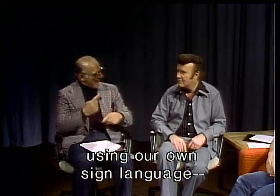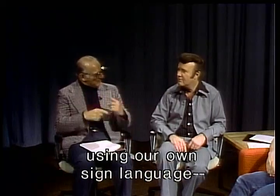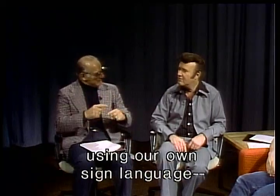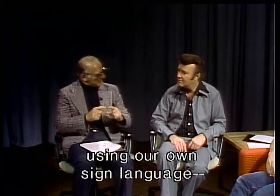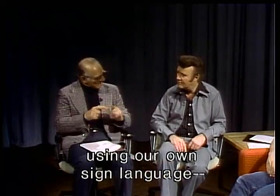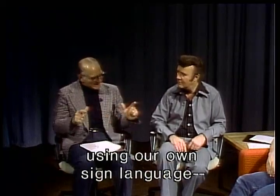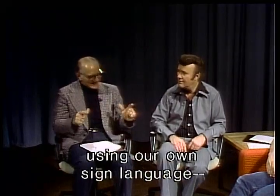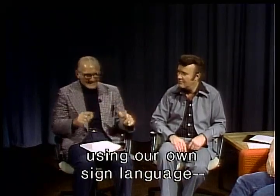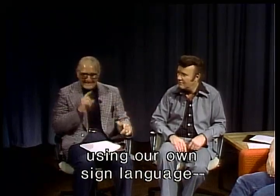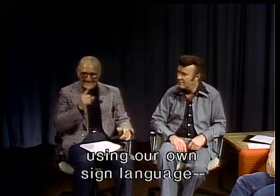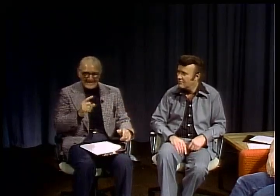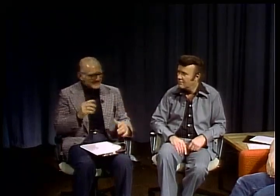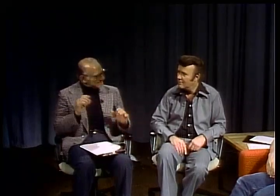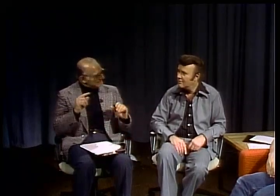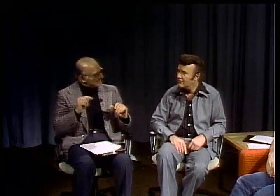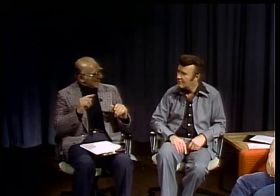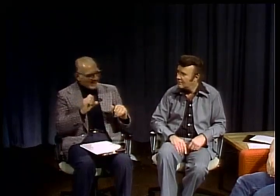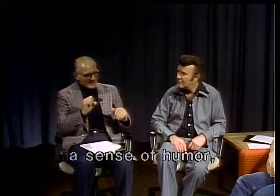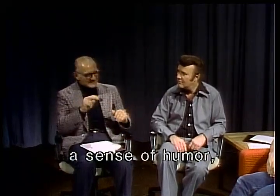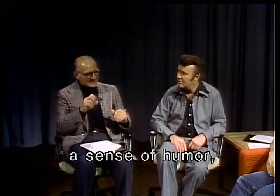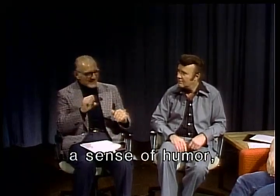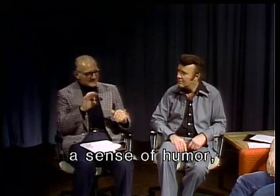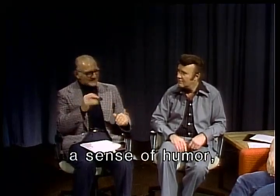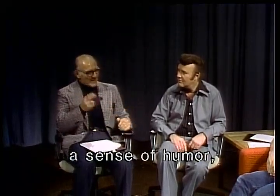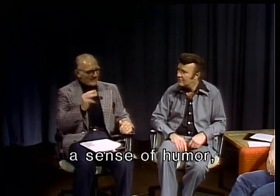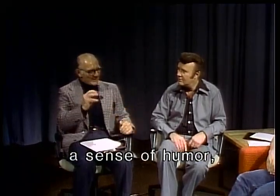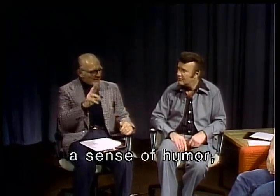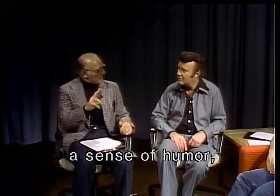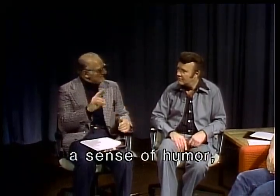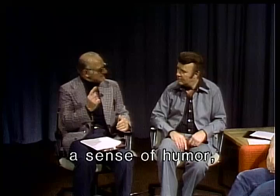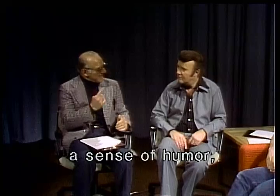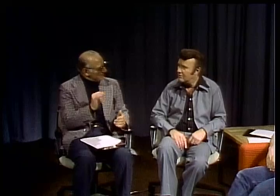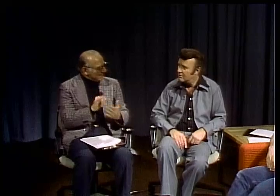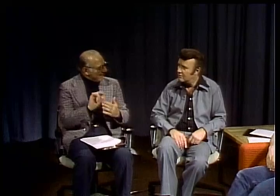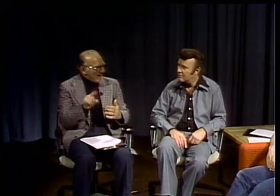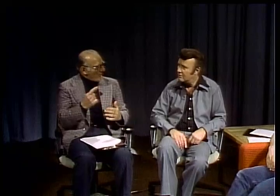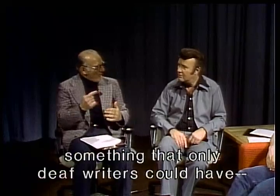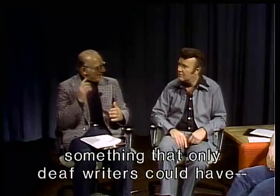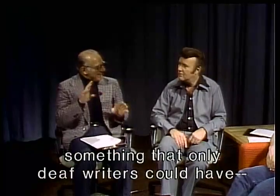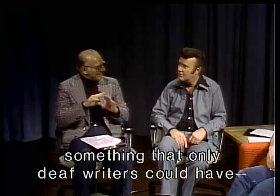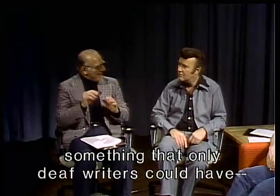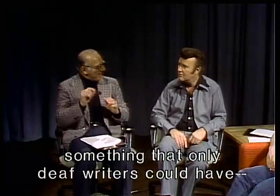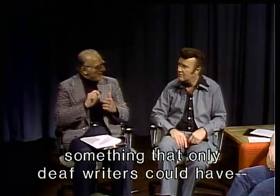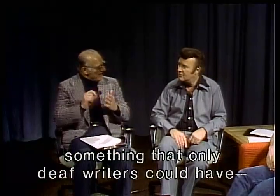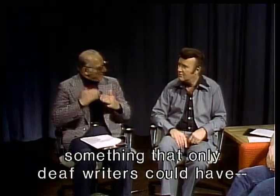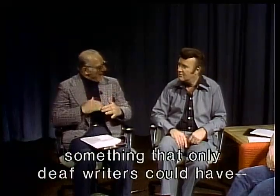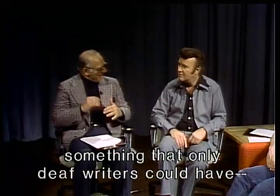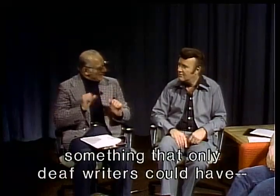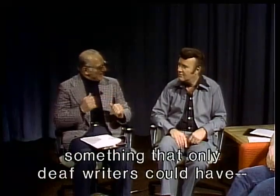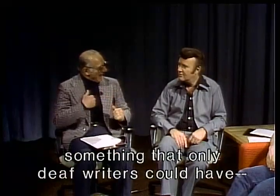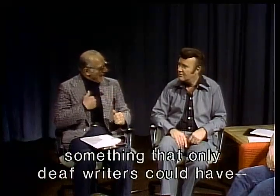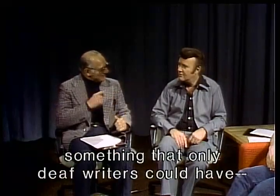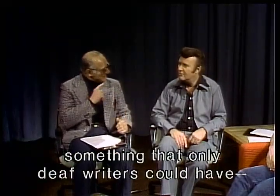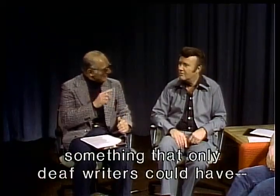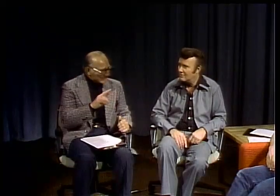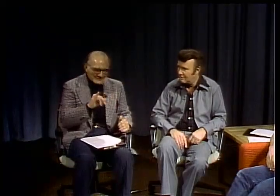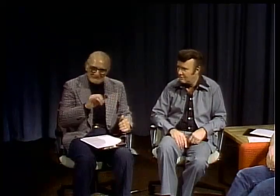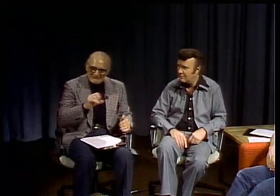language. With that sense of a humor, something that only deaf plays could have to